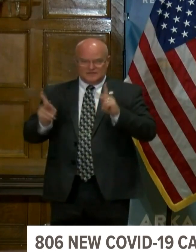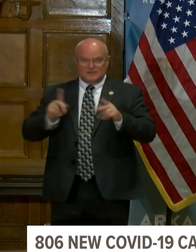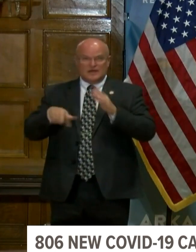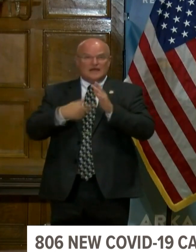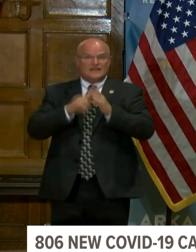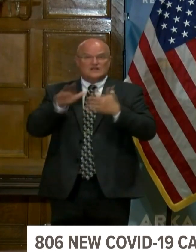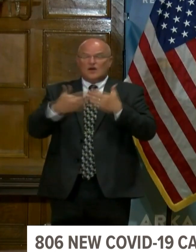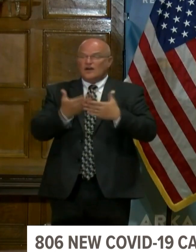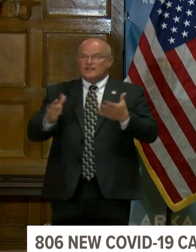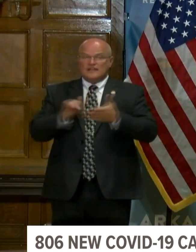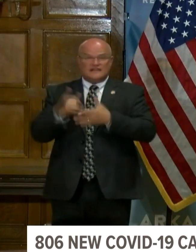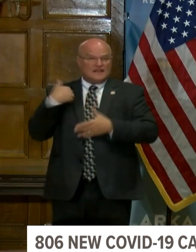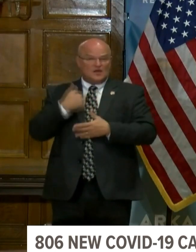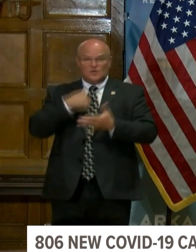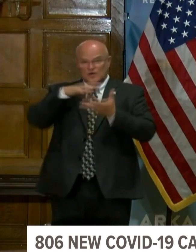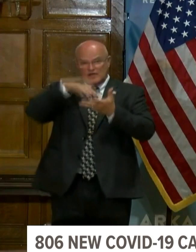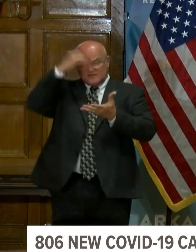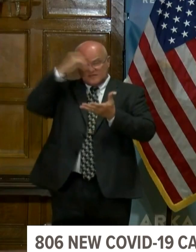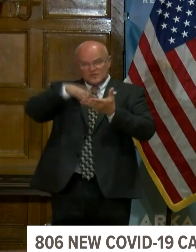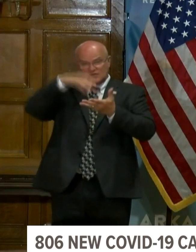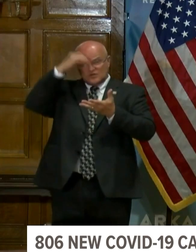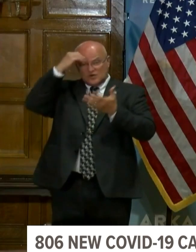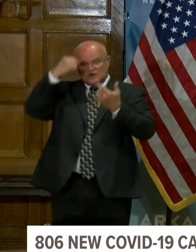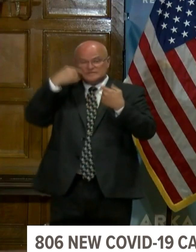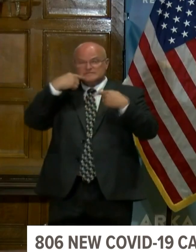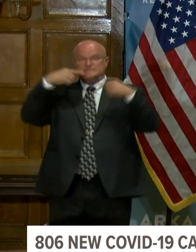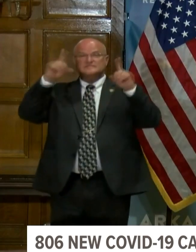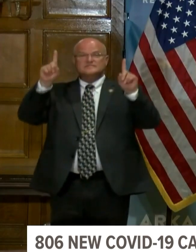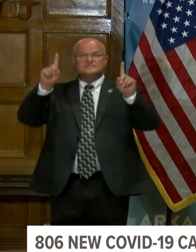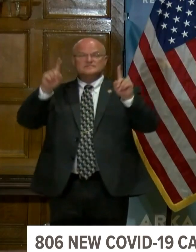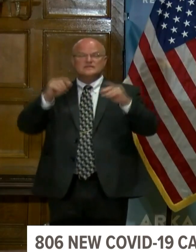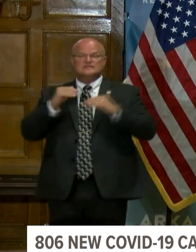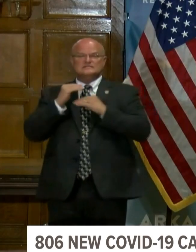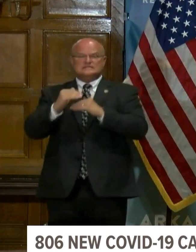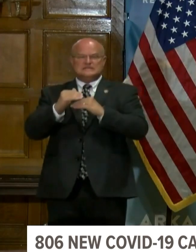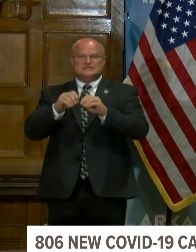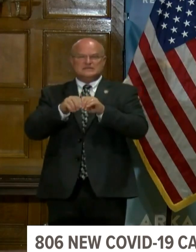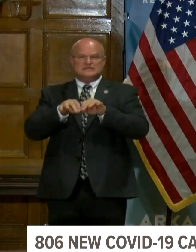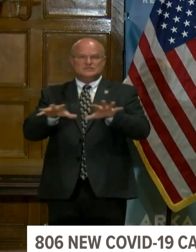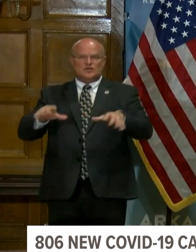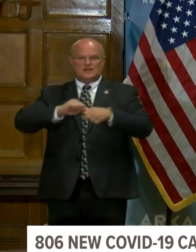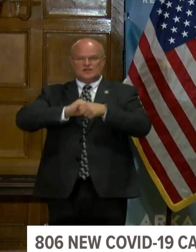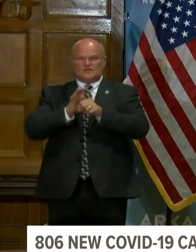These are all the things that we've learned are effective in limiting the spread of COVID-19.